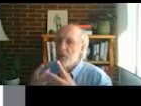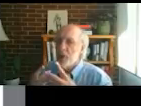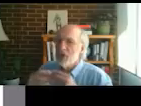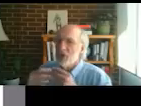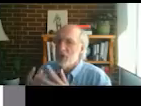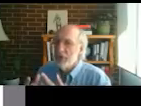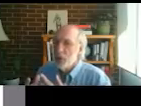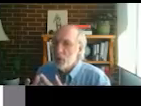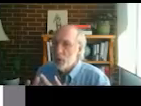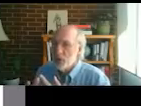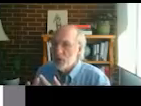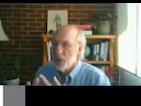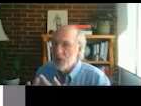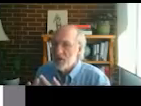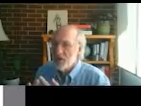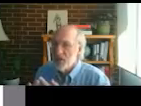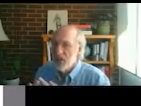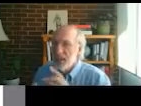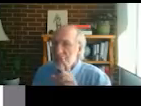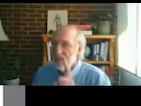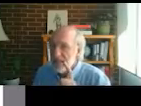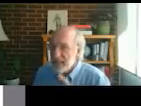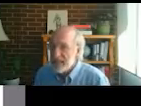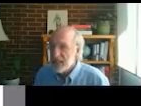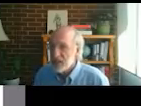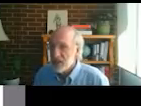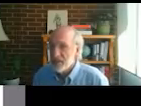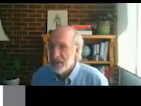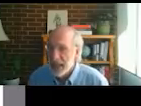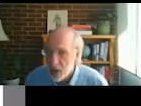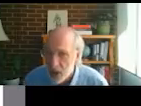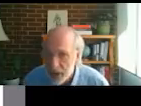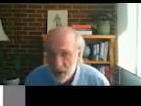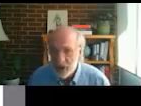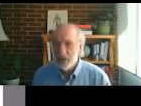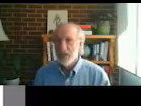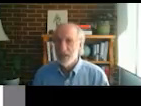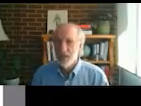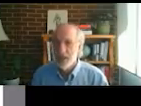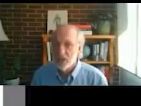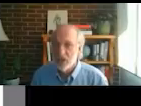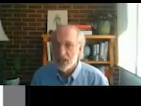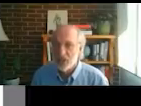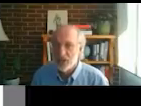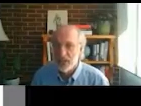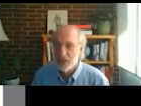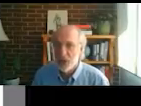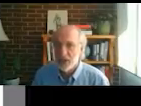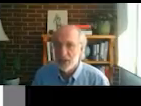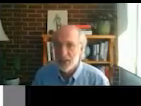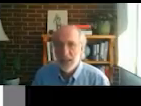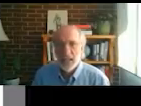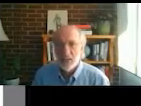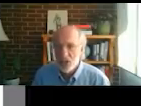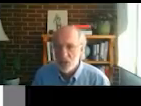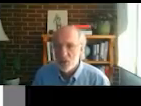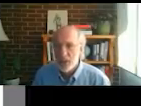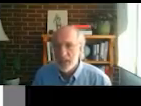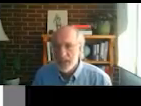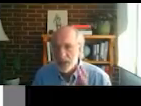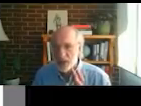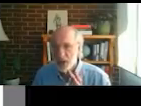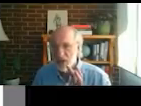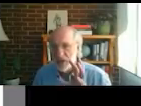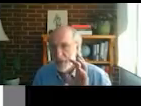signed responses to vocal responses. The details of that are included in other sessions that I've talked about. I just